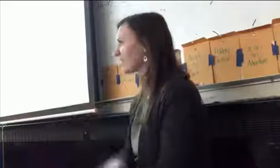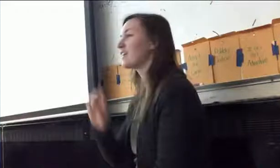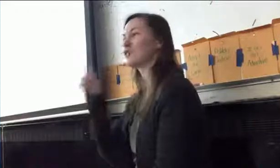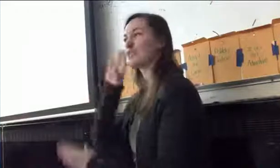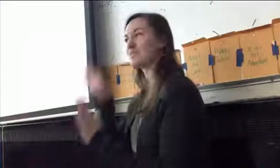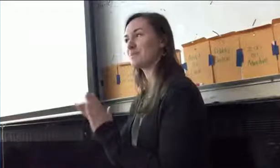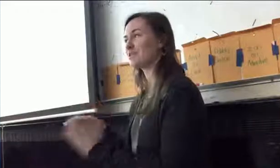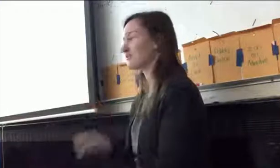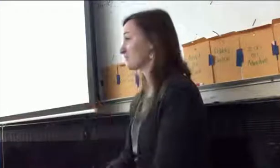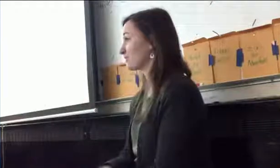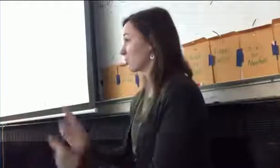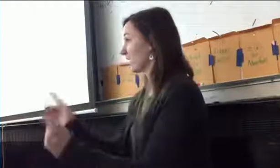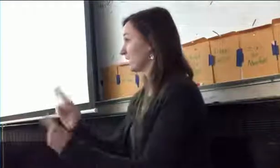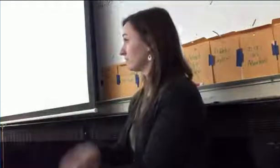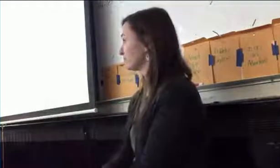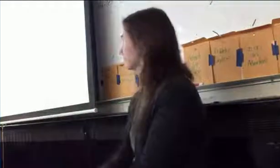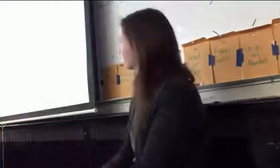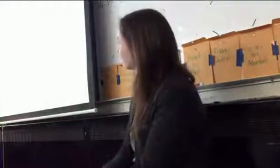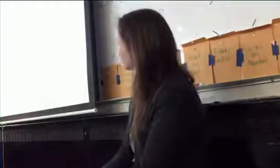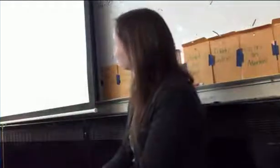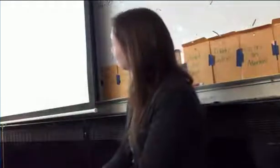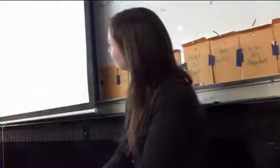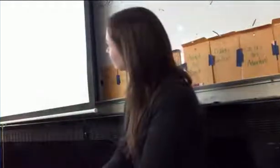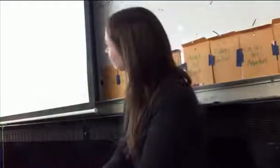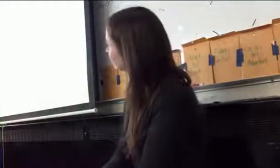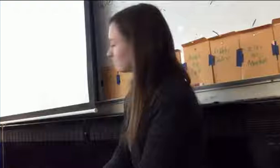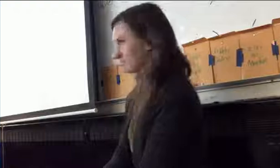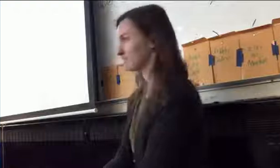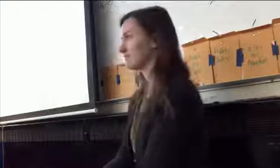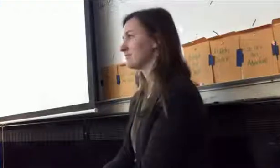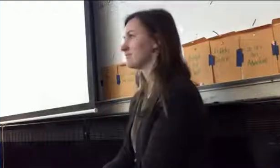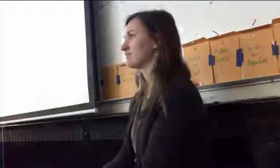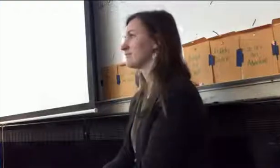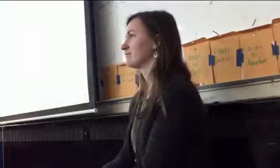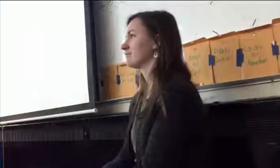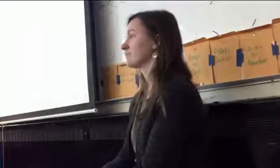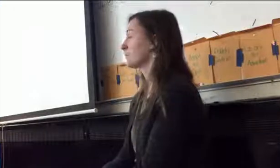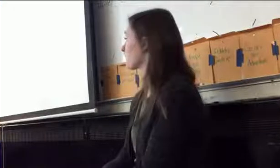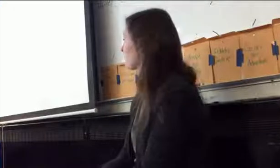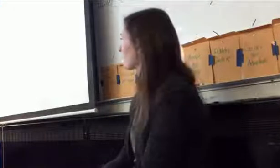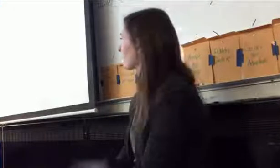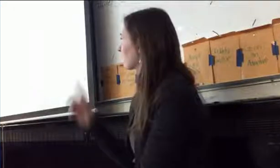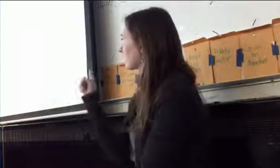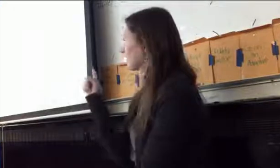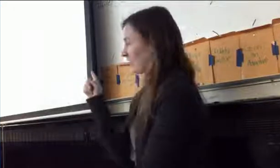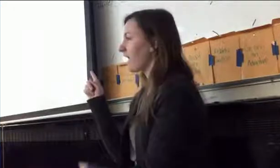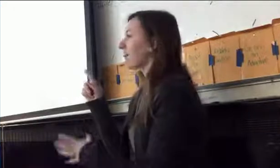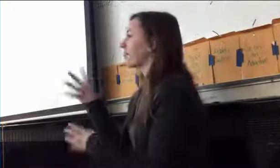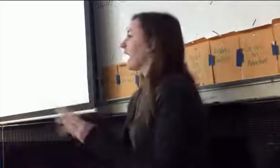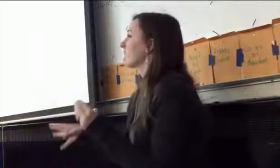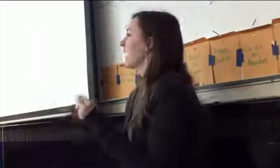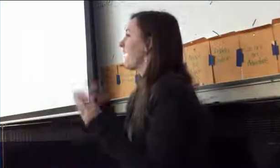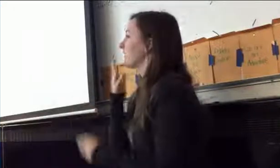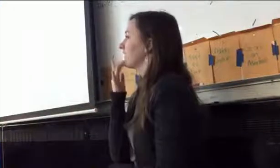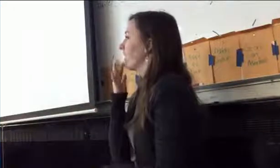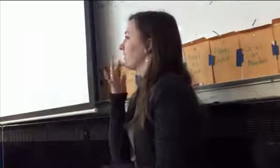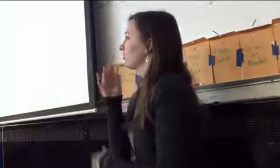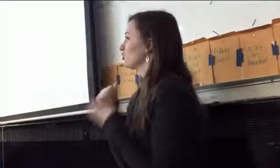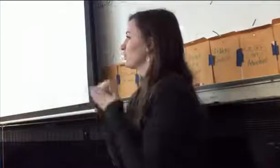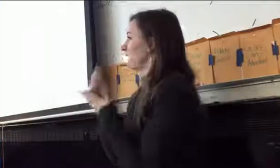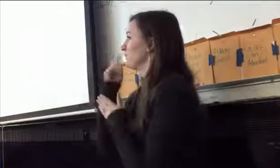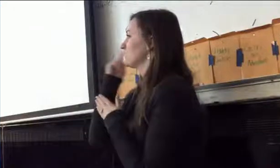picture. Okay, ready? That's the devil baby. Okay, now it has been colored to help you be able to see it